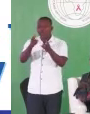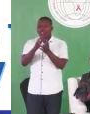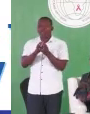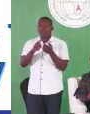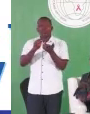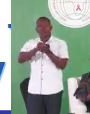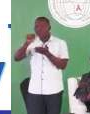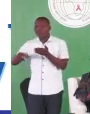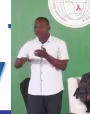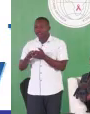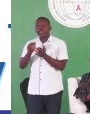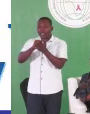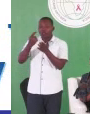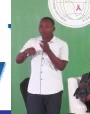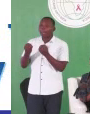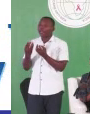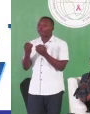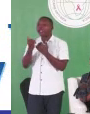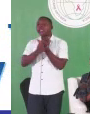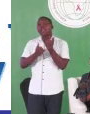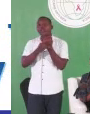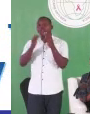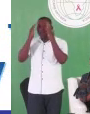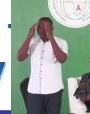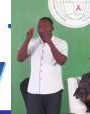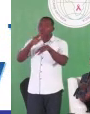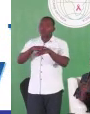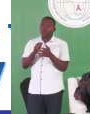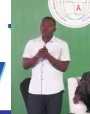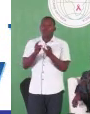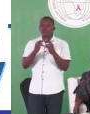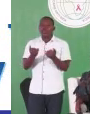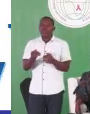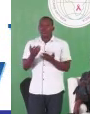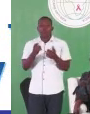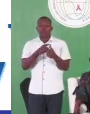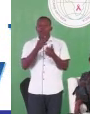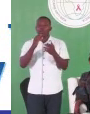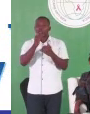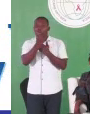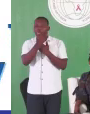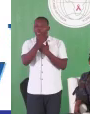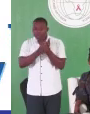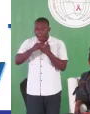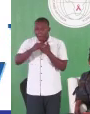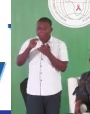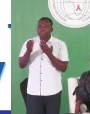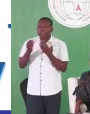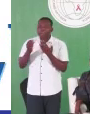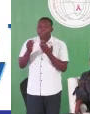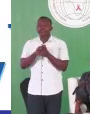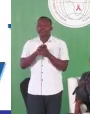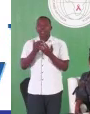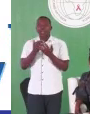our region focus on. A country has to be eligible for this because many of these countries have such a high